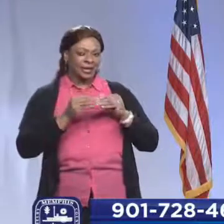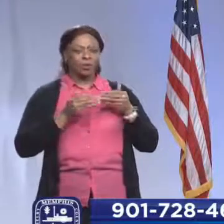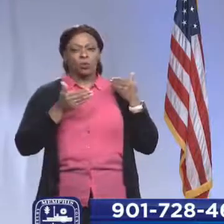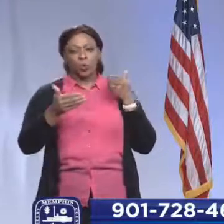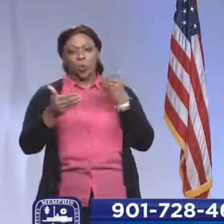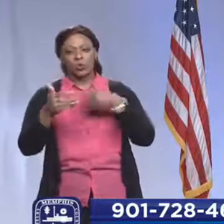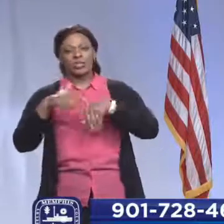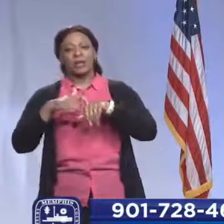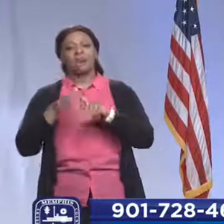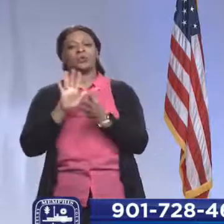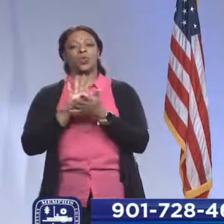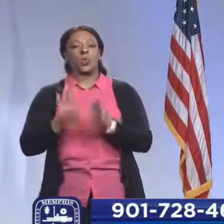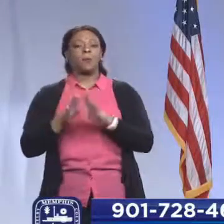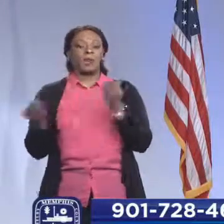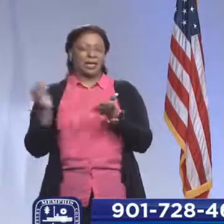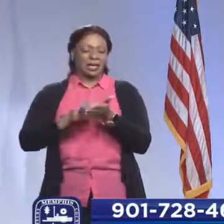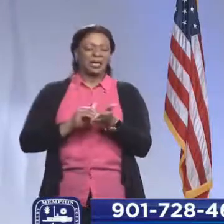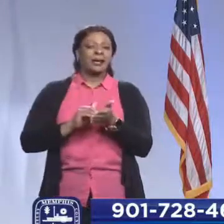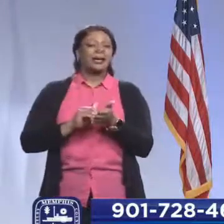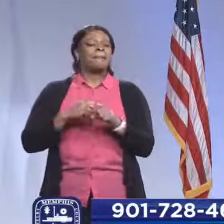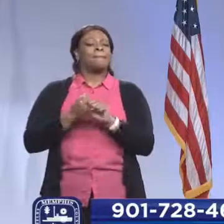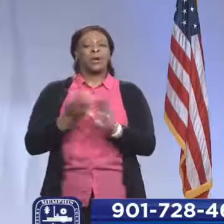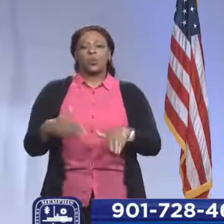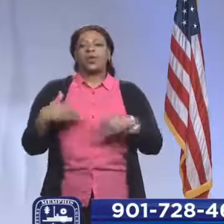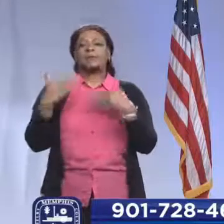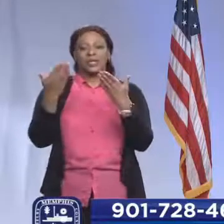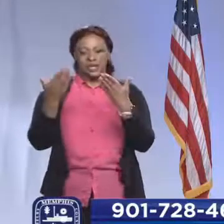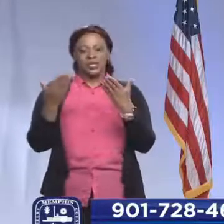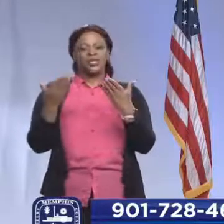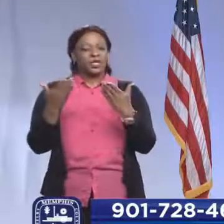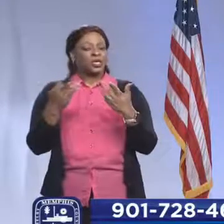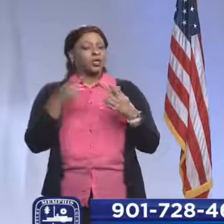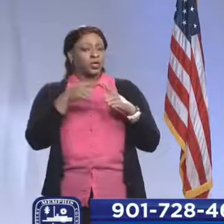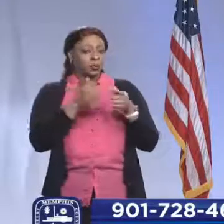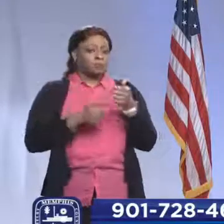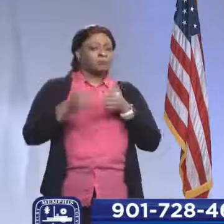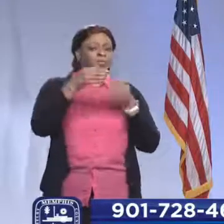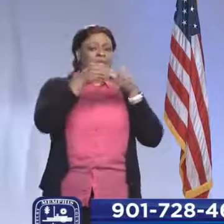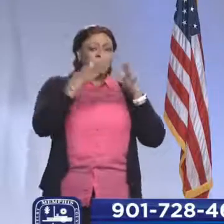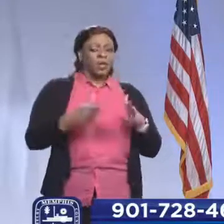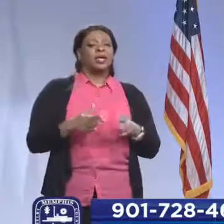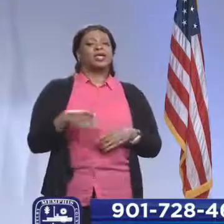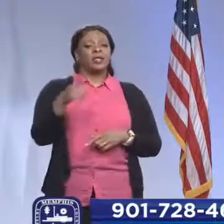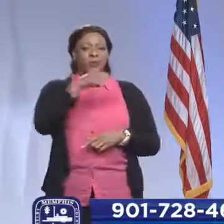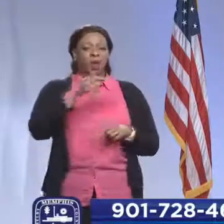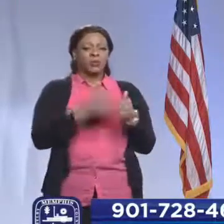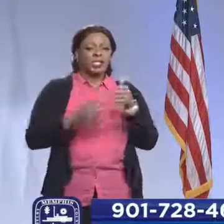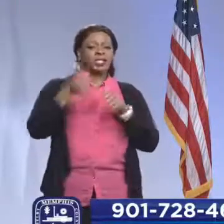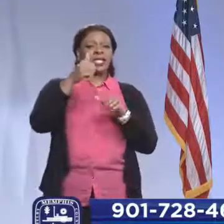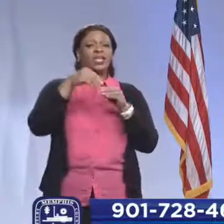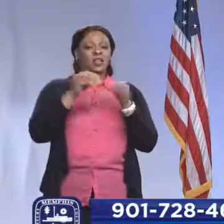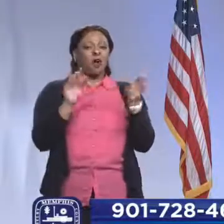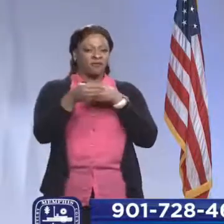closer to school reopening and make recommendations to leadership, including the elected officials as well as the